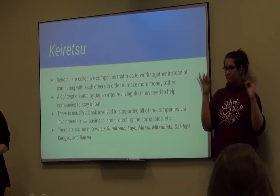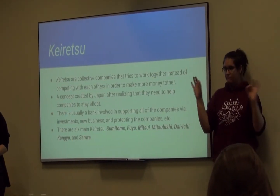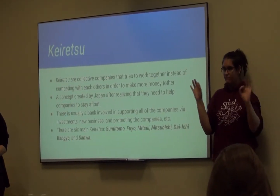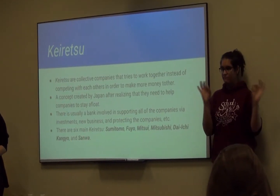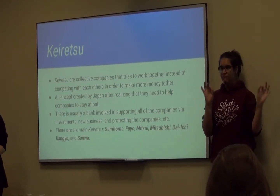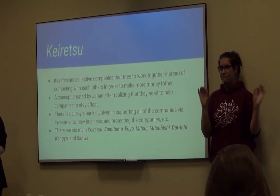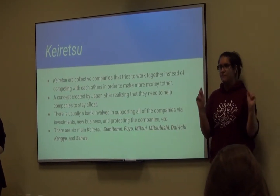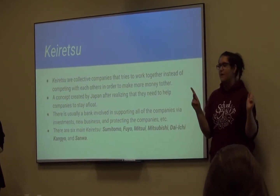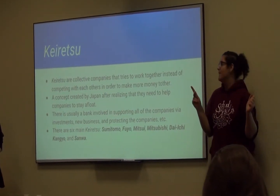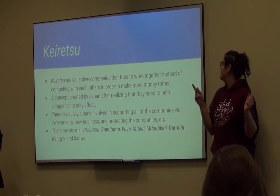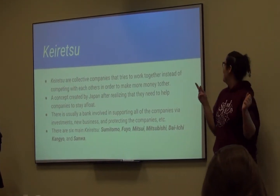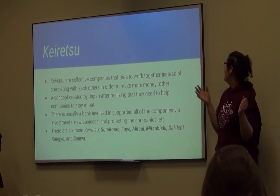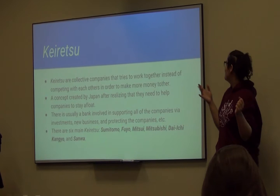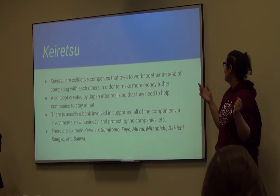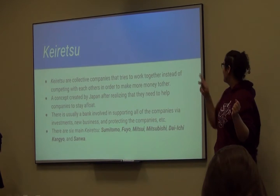Can everyone see me all right?